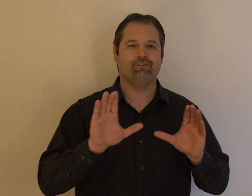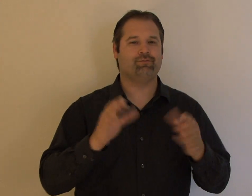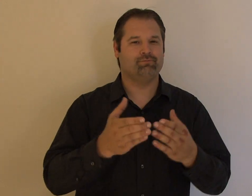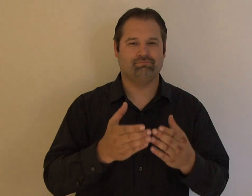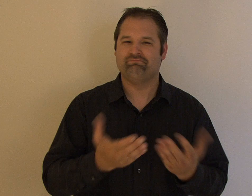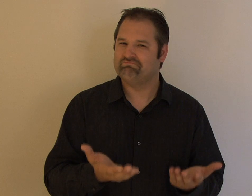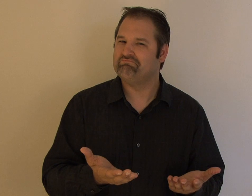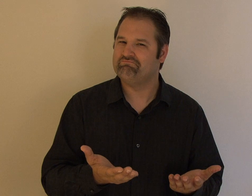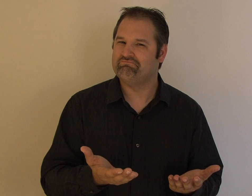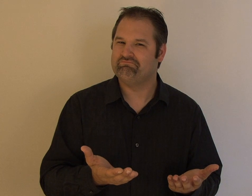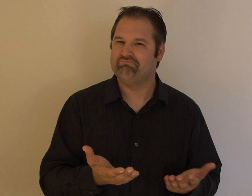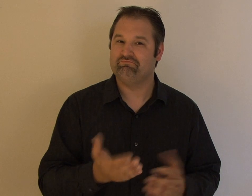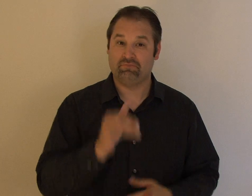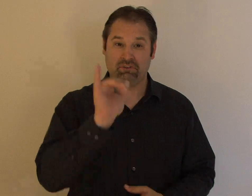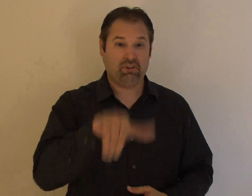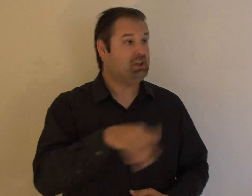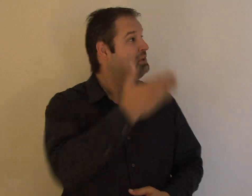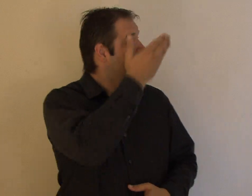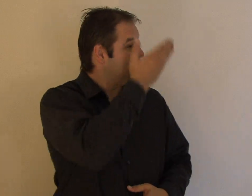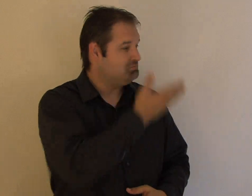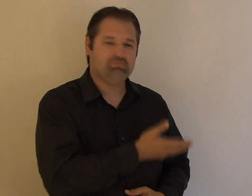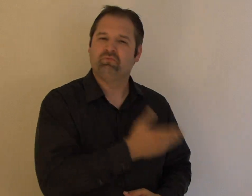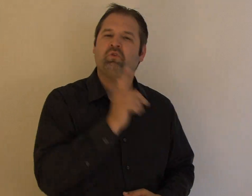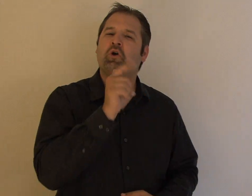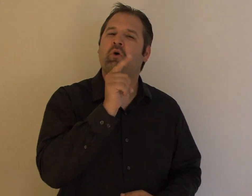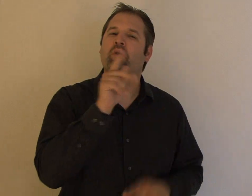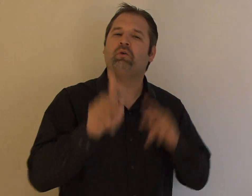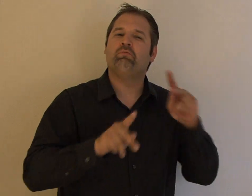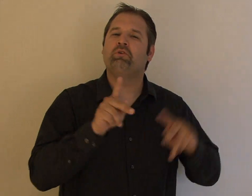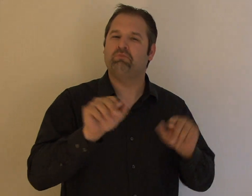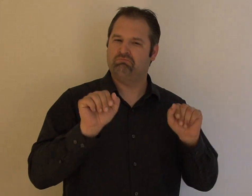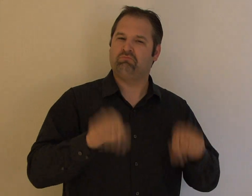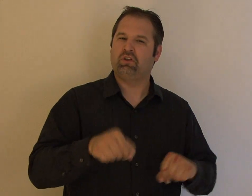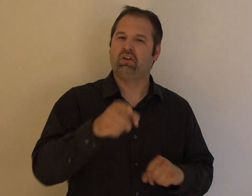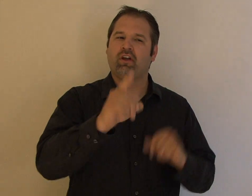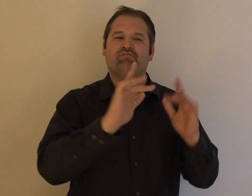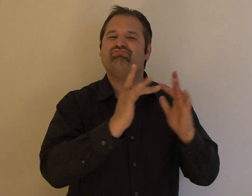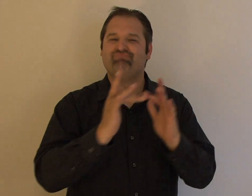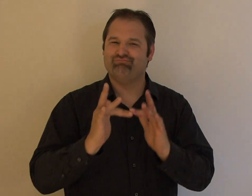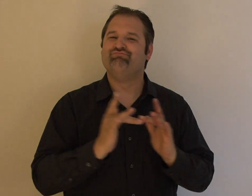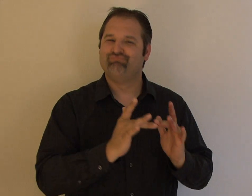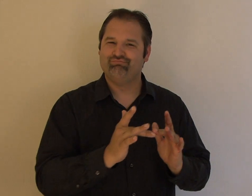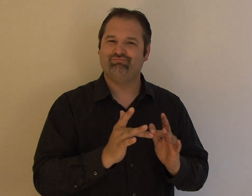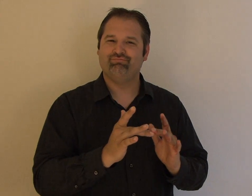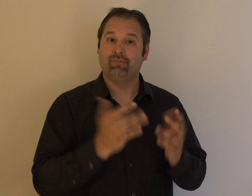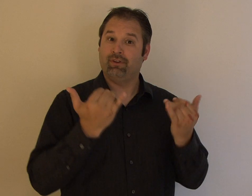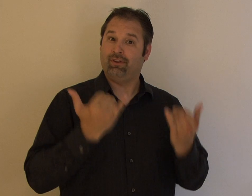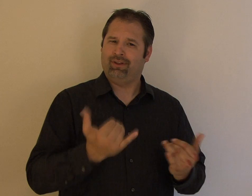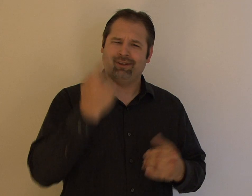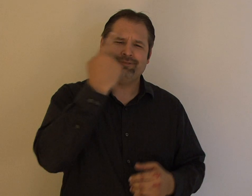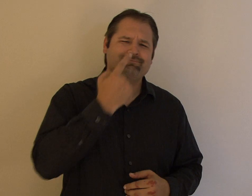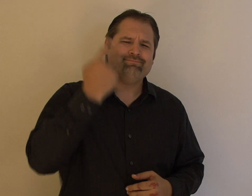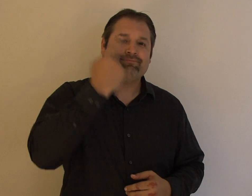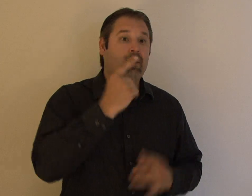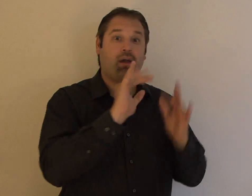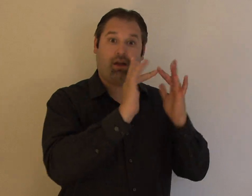This is a list of people that you can contact. Now that you've established who your network is, here's a list of questions that you may want to